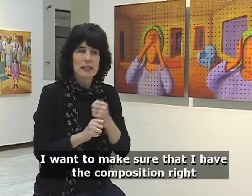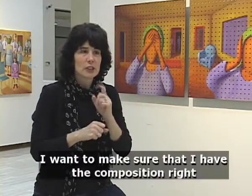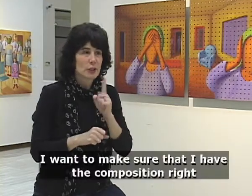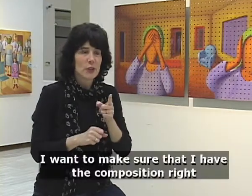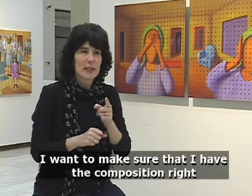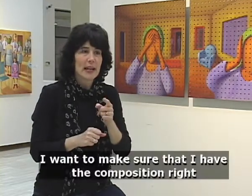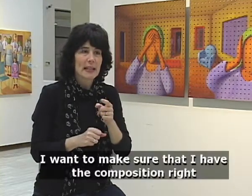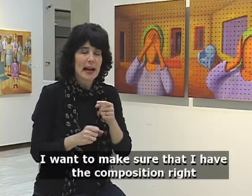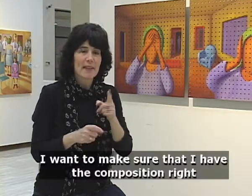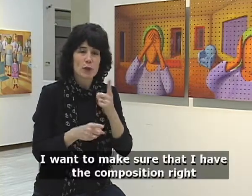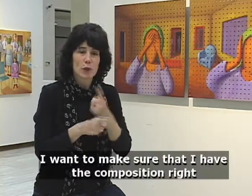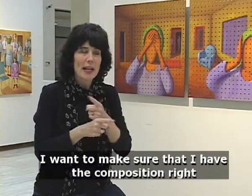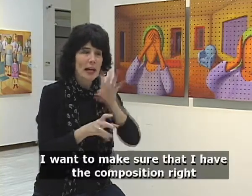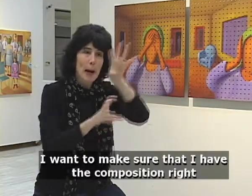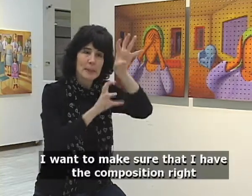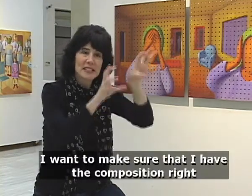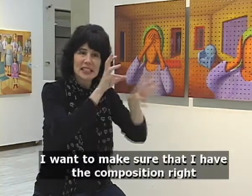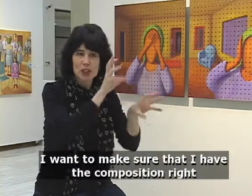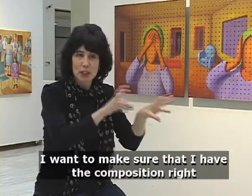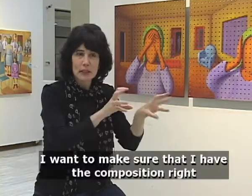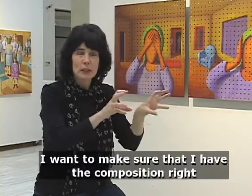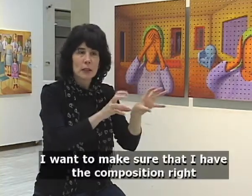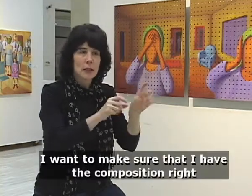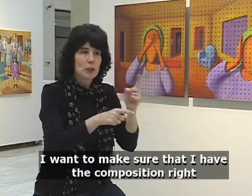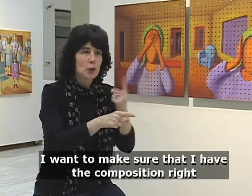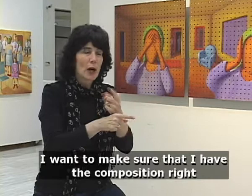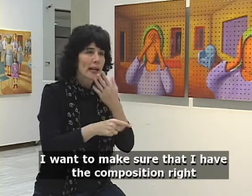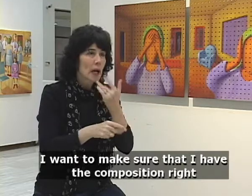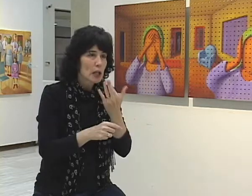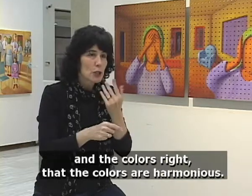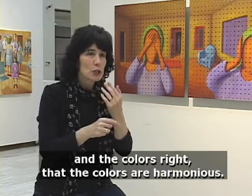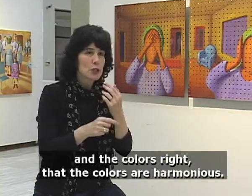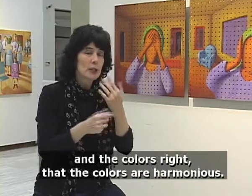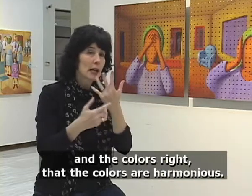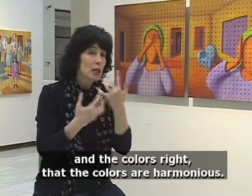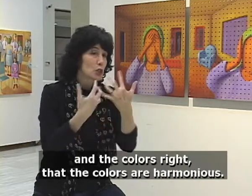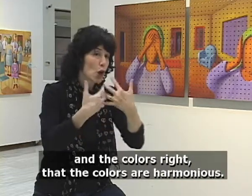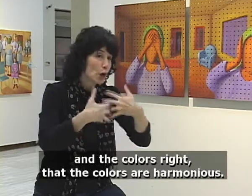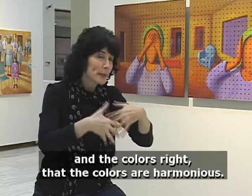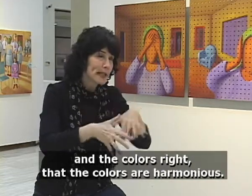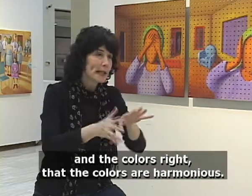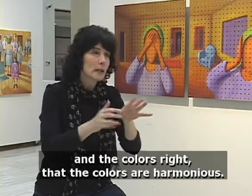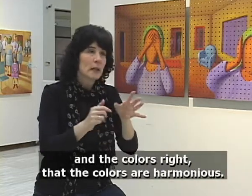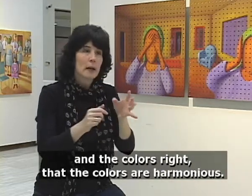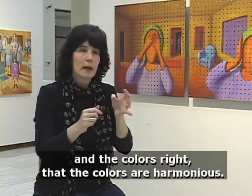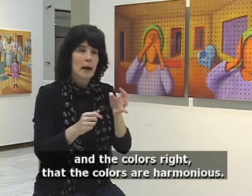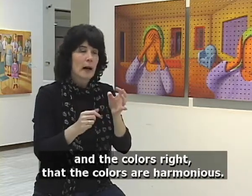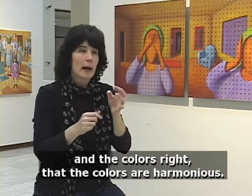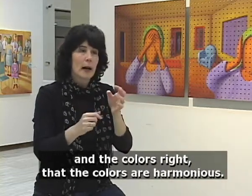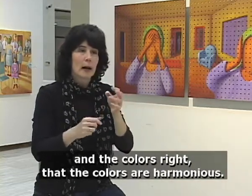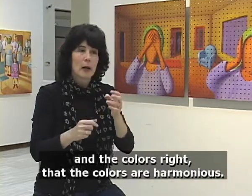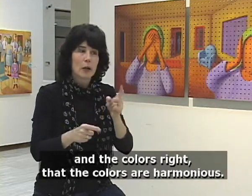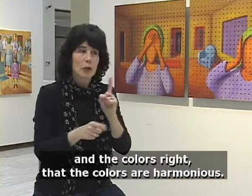I want to make sure that I have the composition right and the colors right, that the colors are